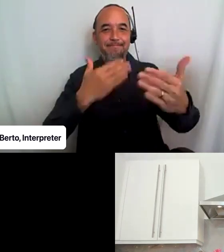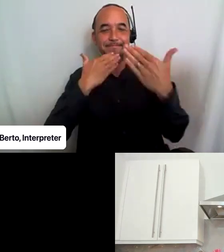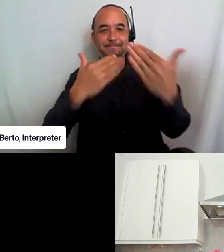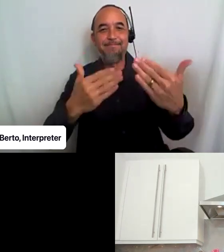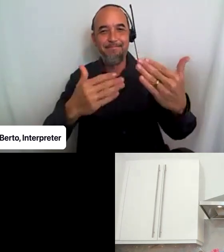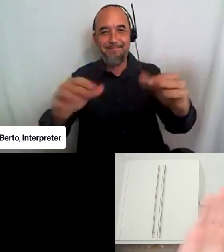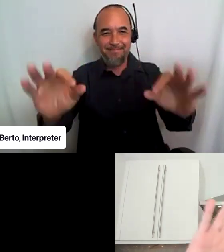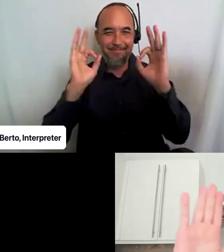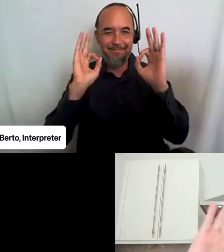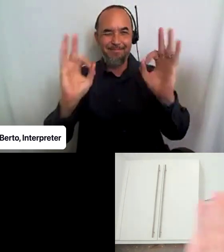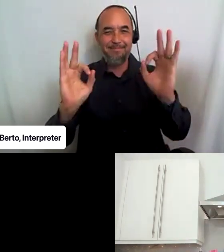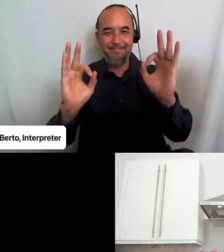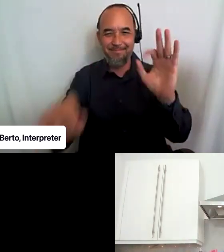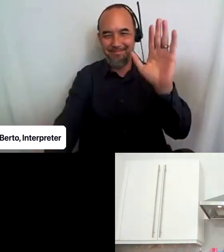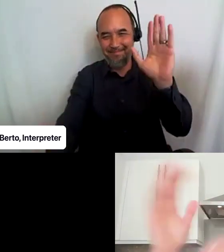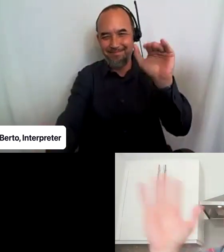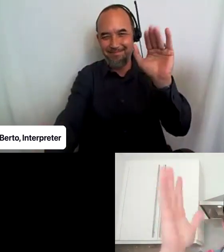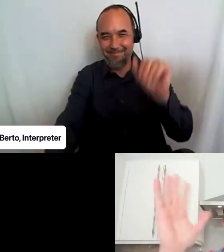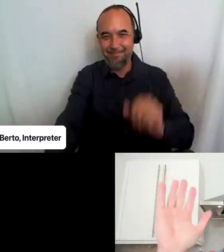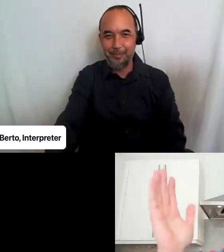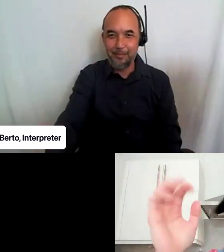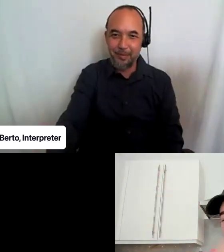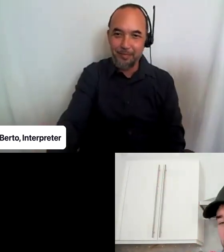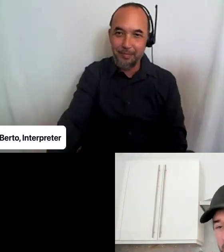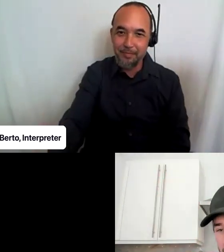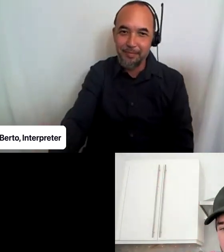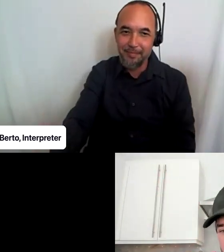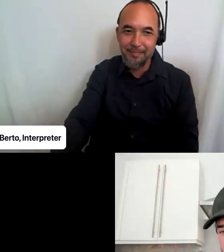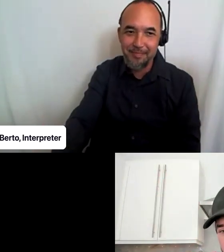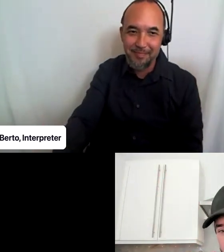always, appreciate Thank you. you, Berto. Thank you. Just as usual, the best.